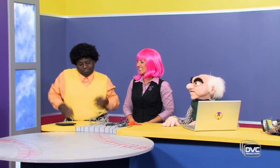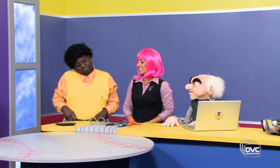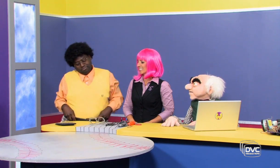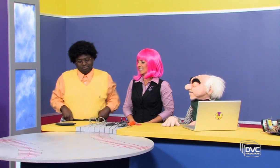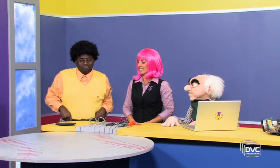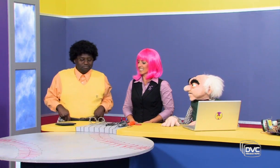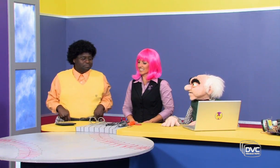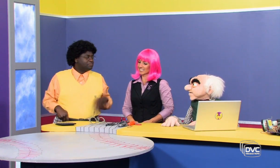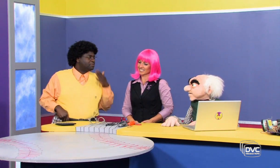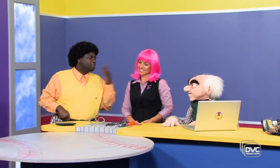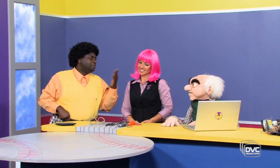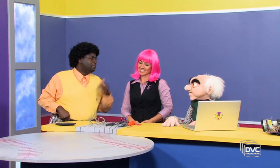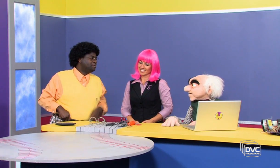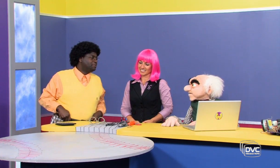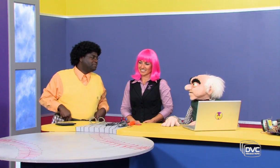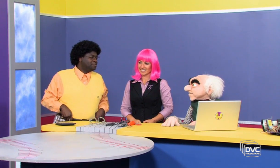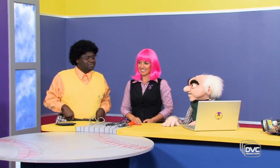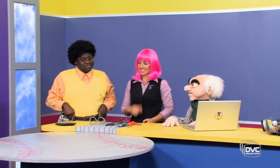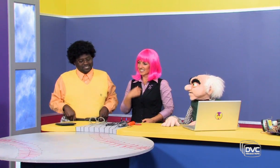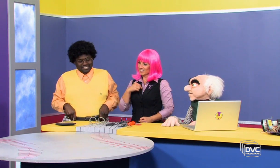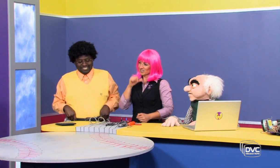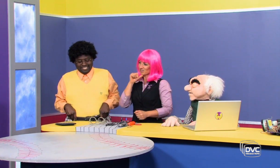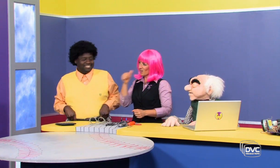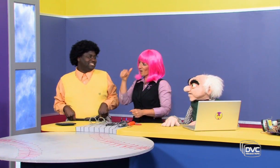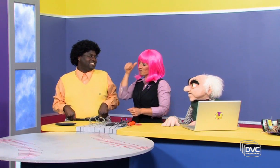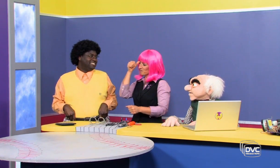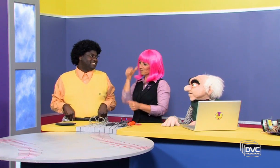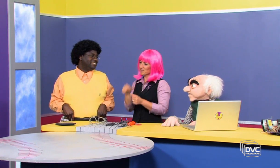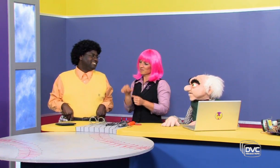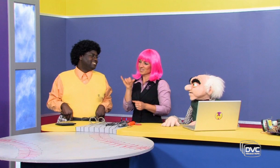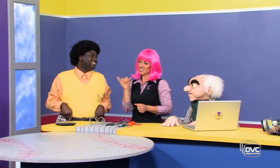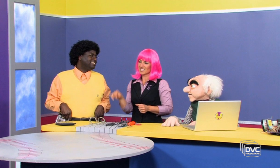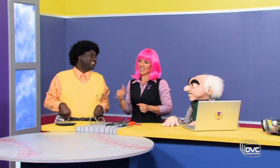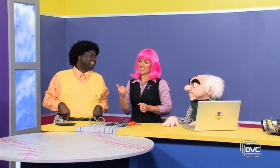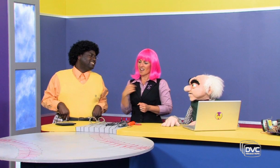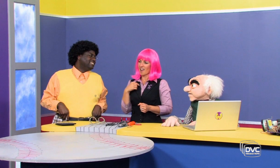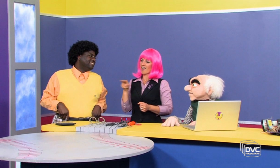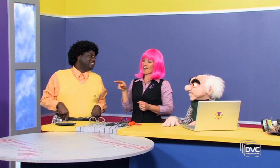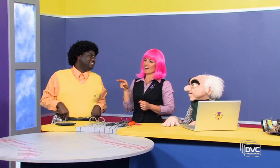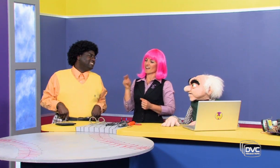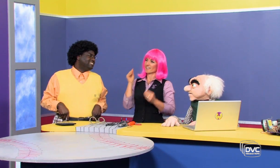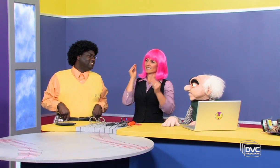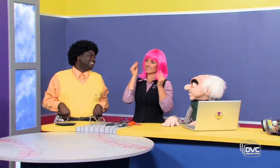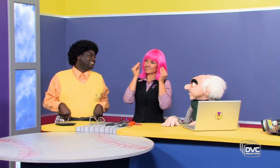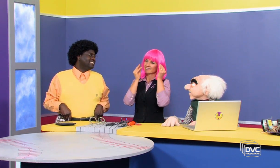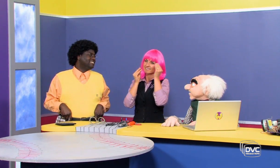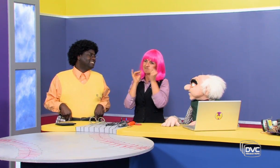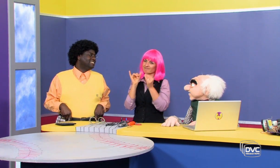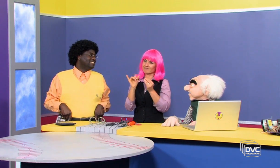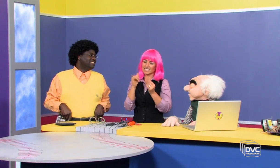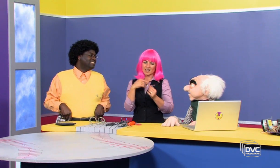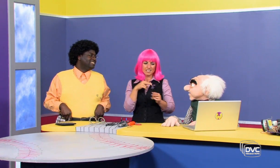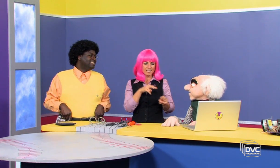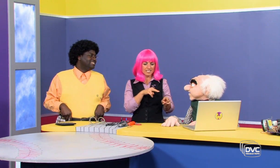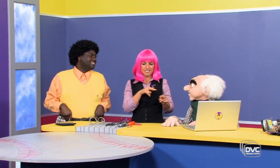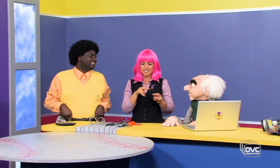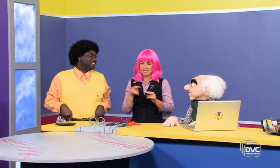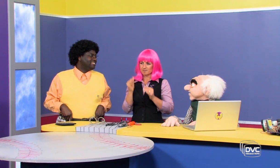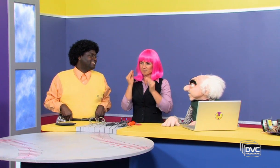you. Thanks. Oh, I didn't remember that. That has me thinking. Working with